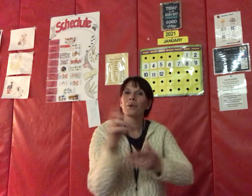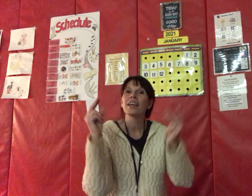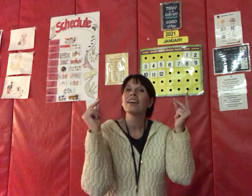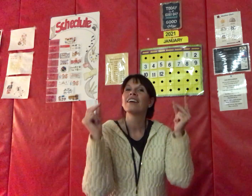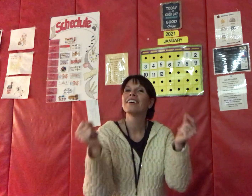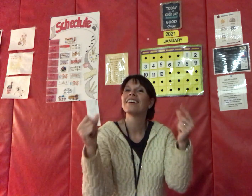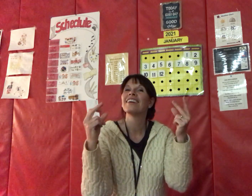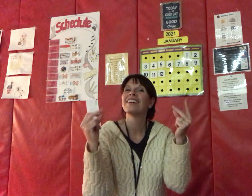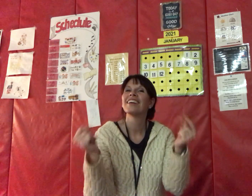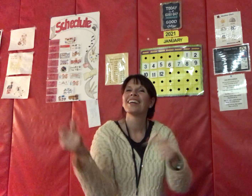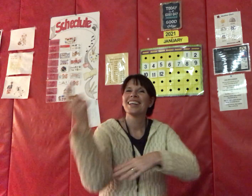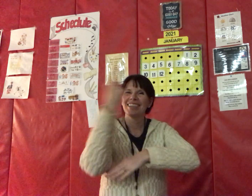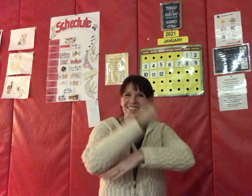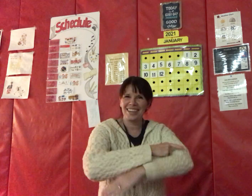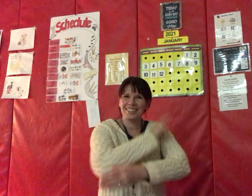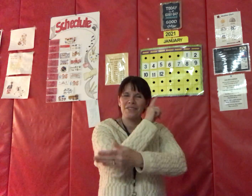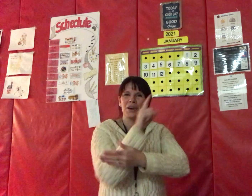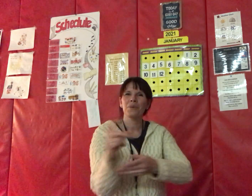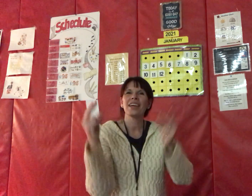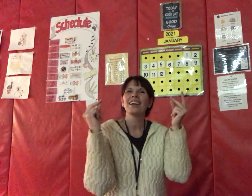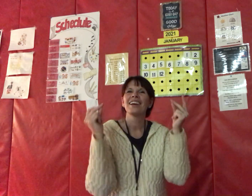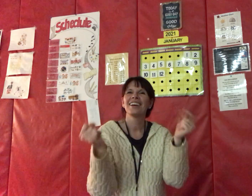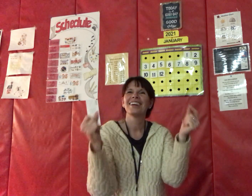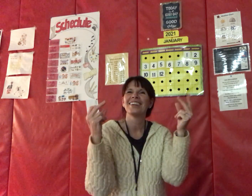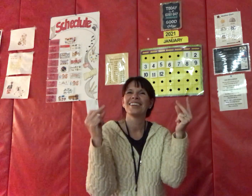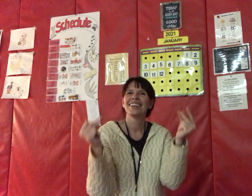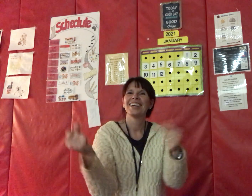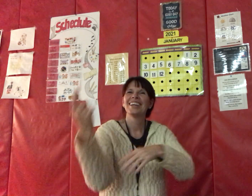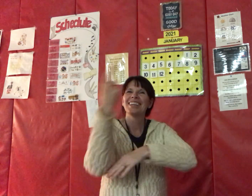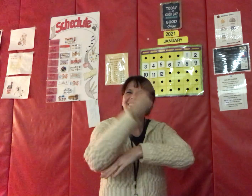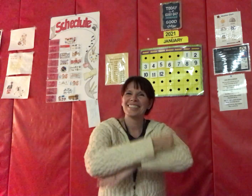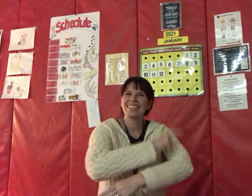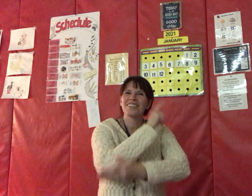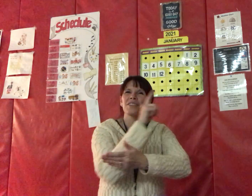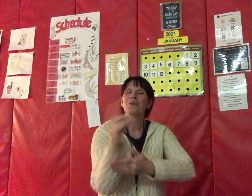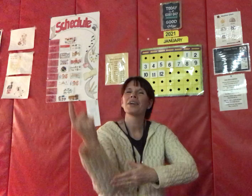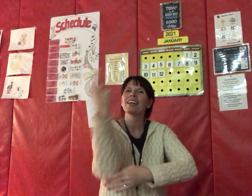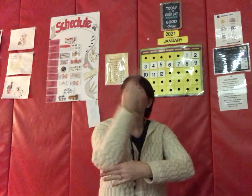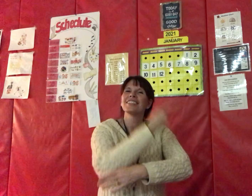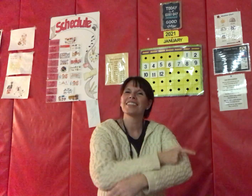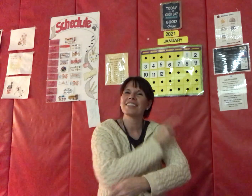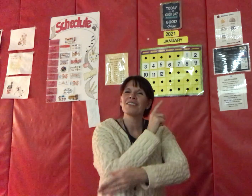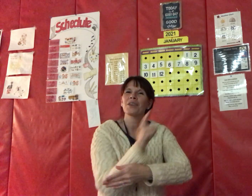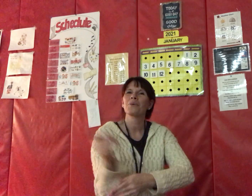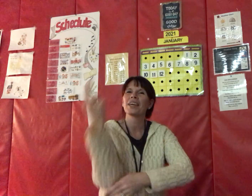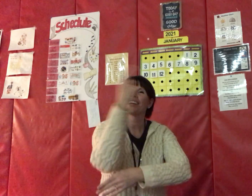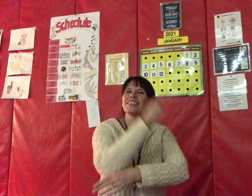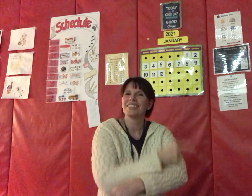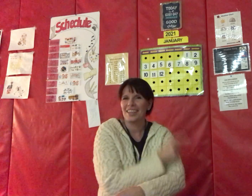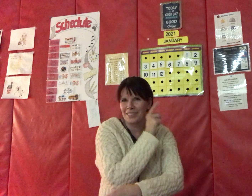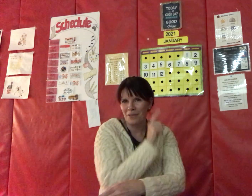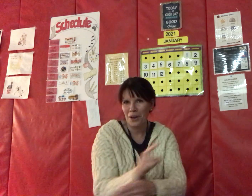week, days of the week, days of the week, days of the week, days of the